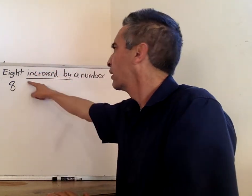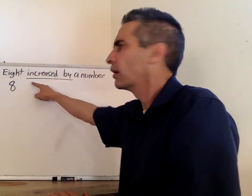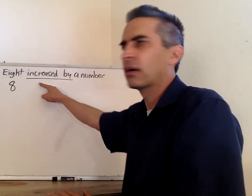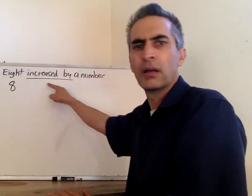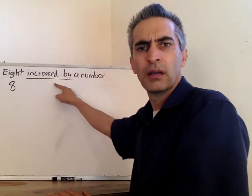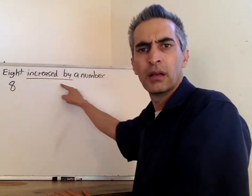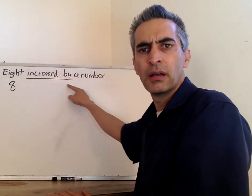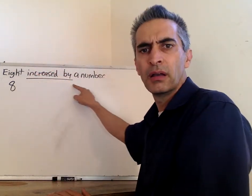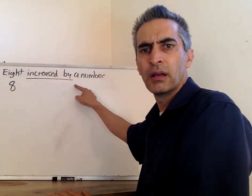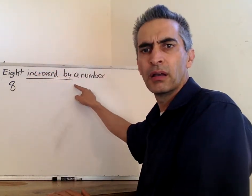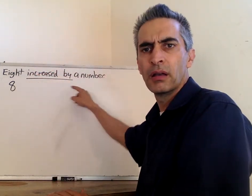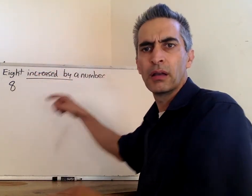These two words.